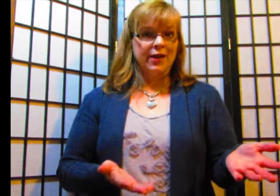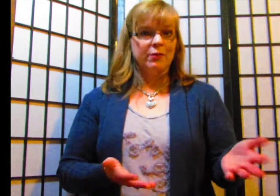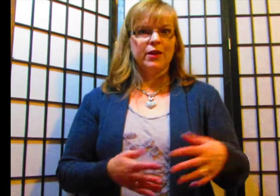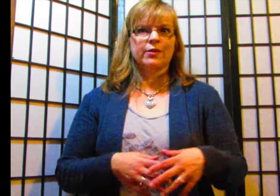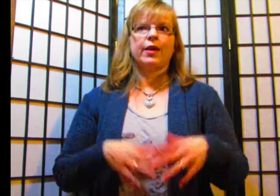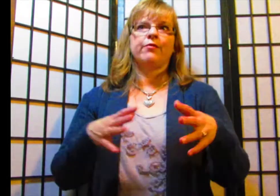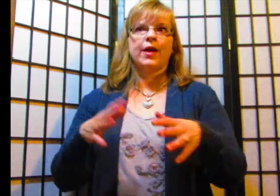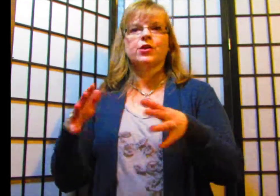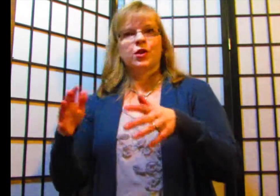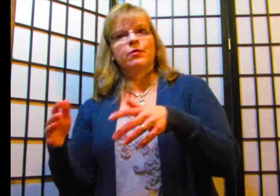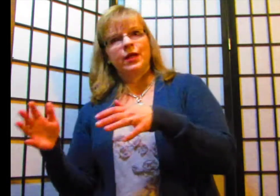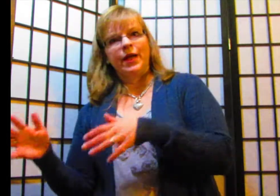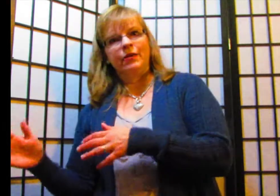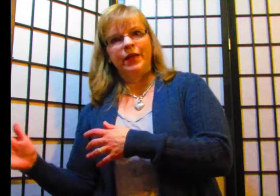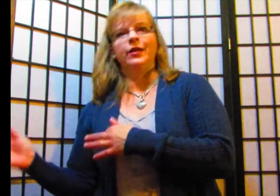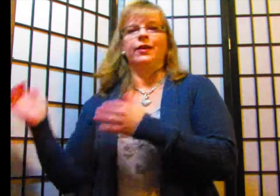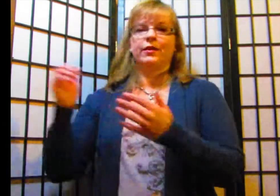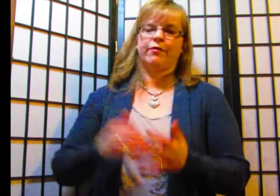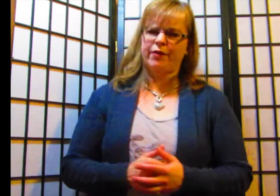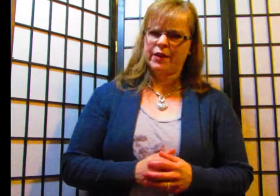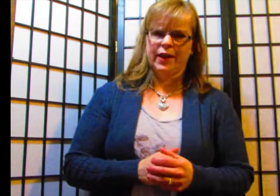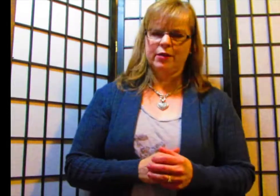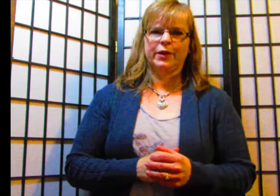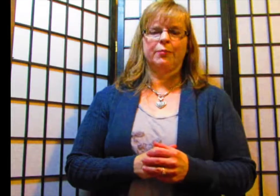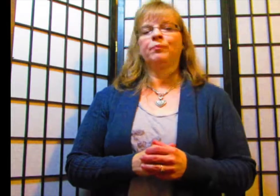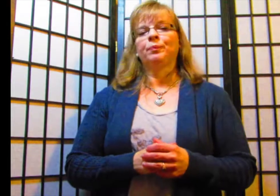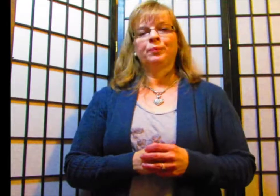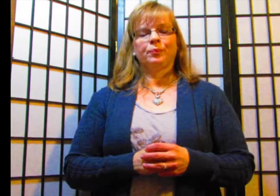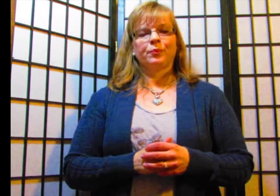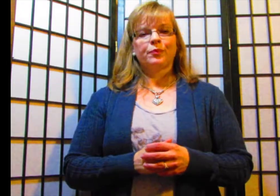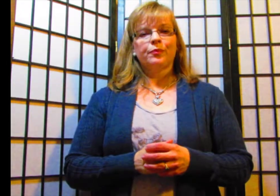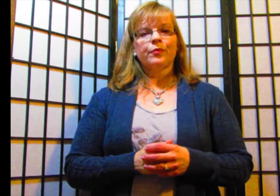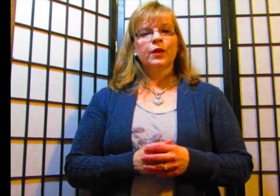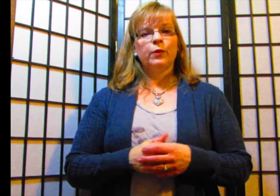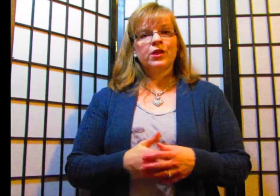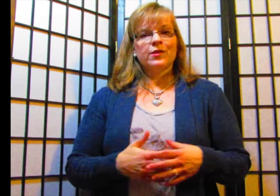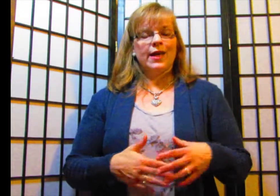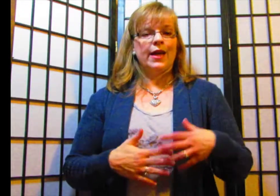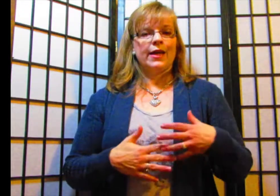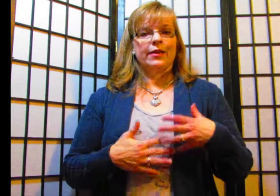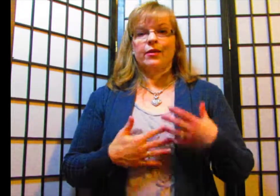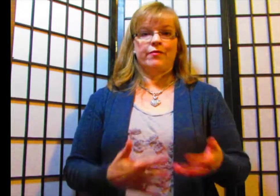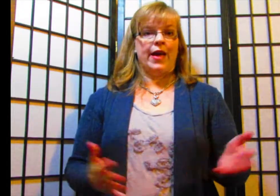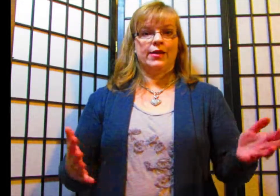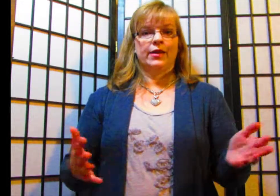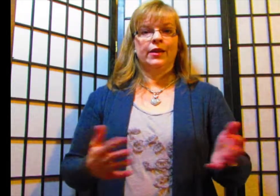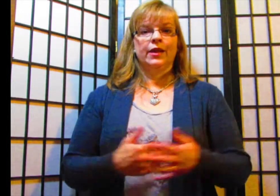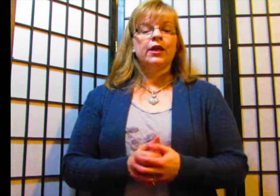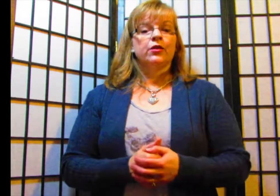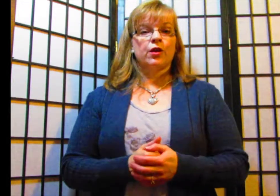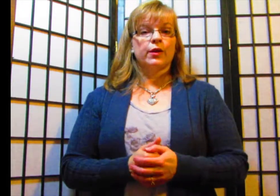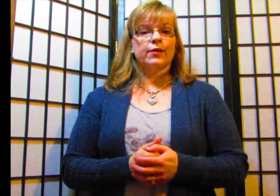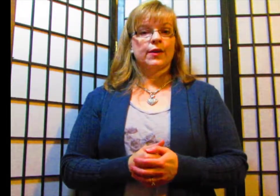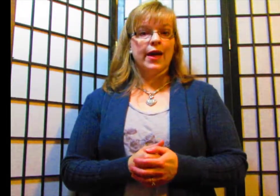We don't say veterinarian. That's a very long word. We just say the vet. So the sign